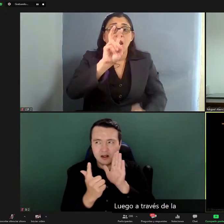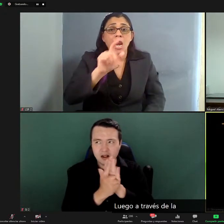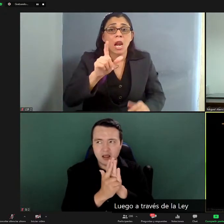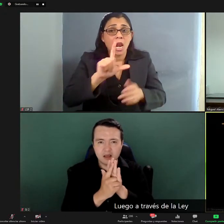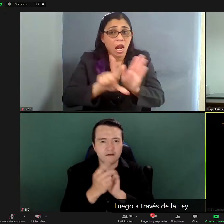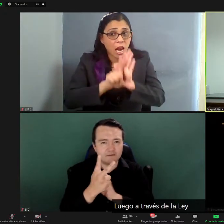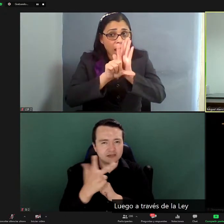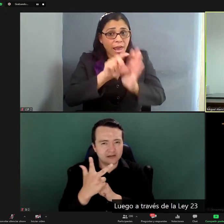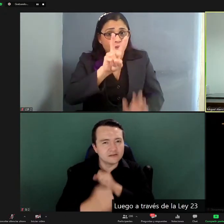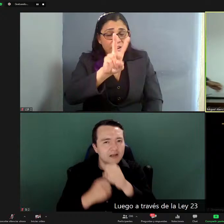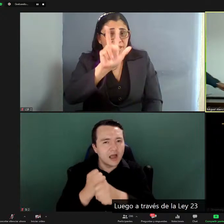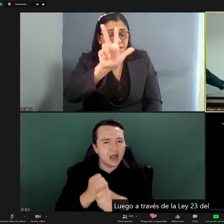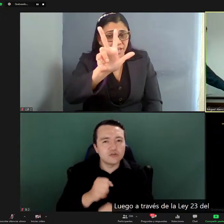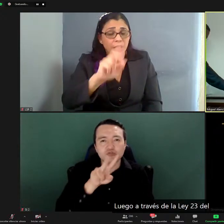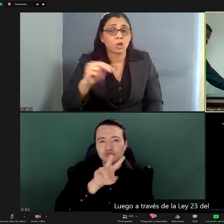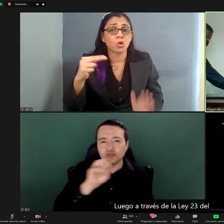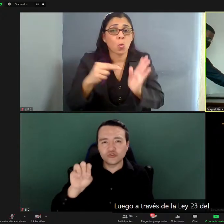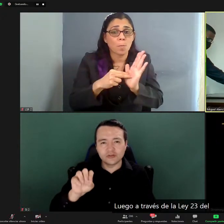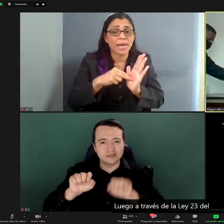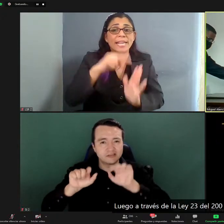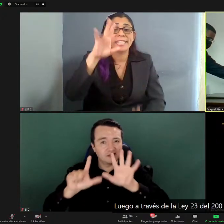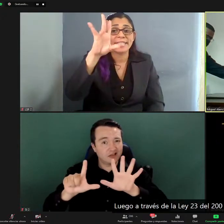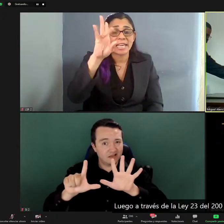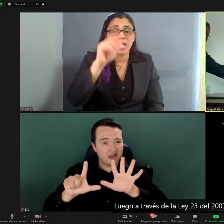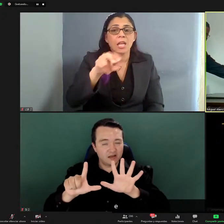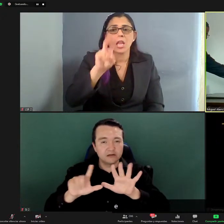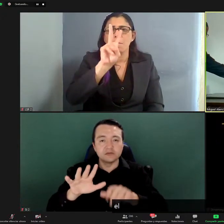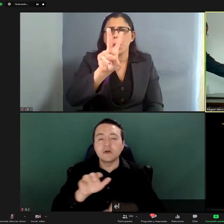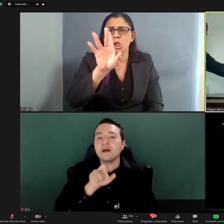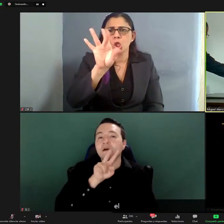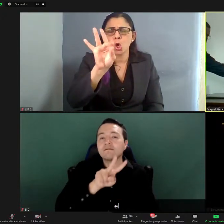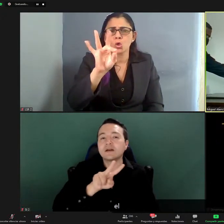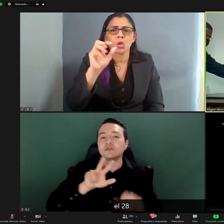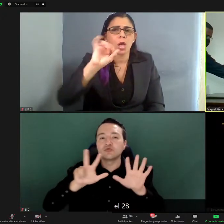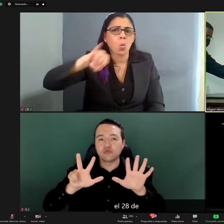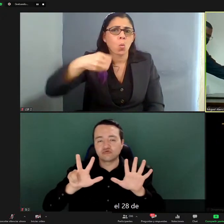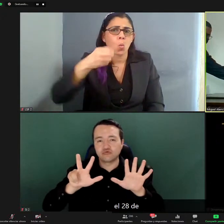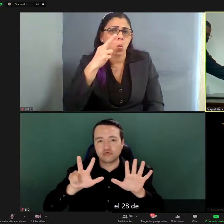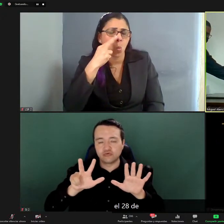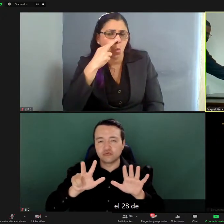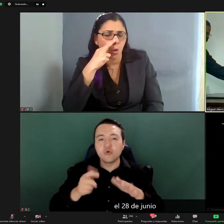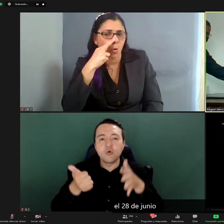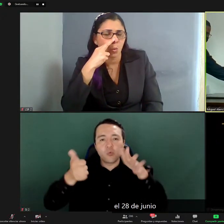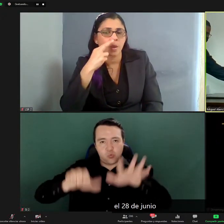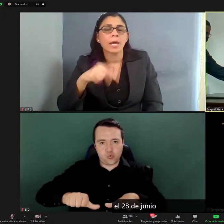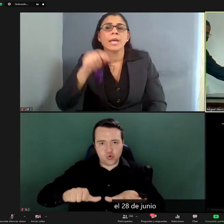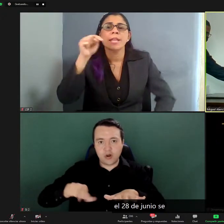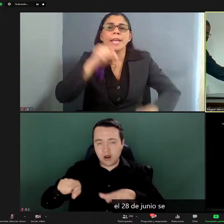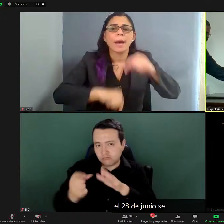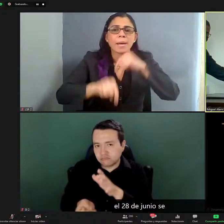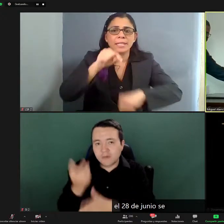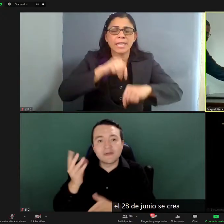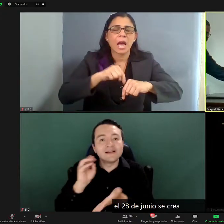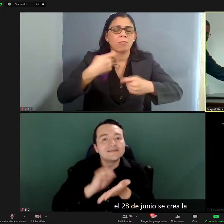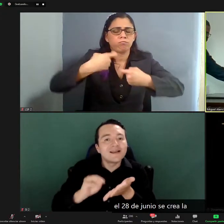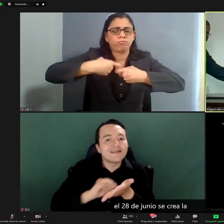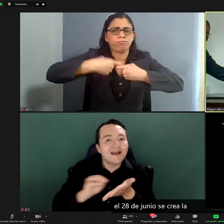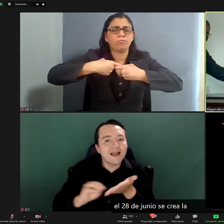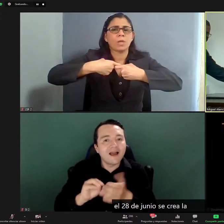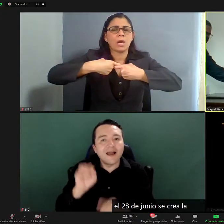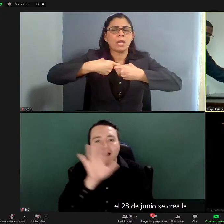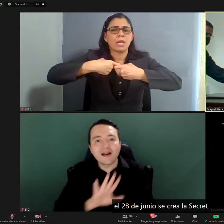law 23 of 2007 on june 28 the general